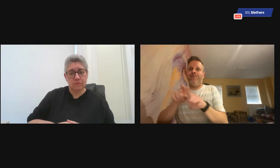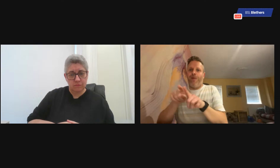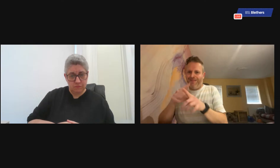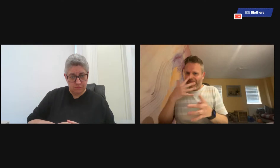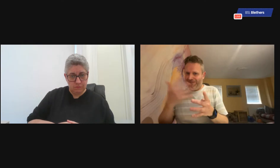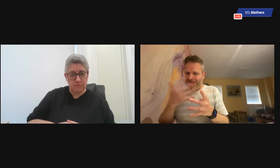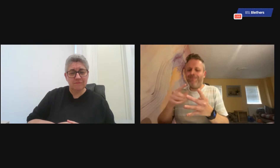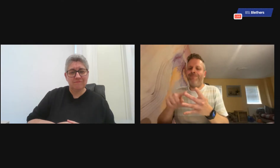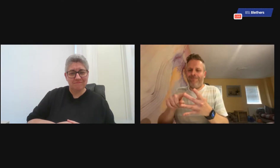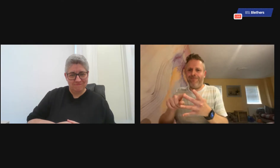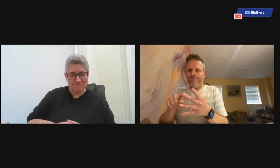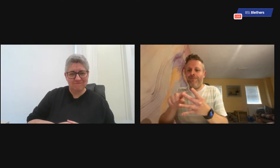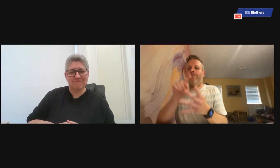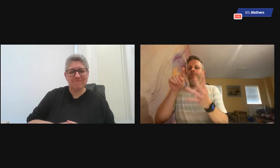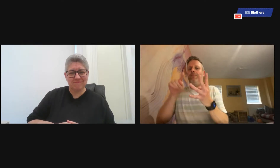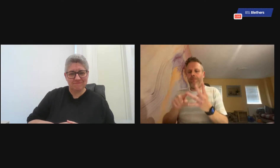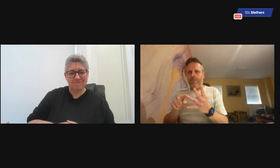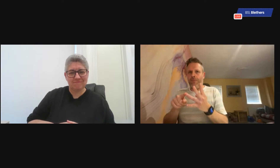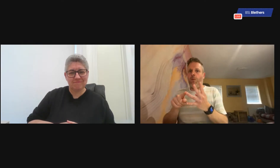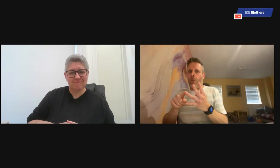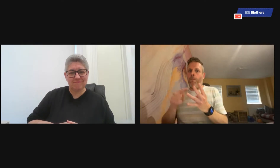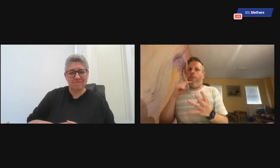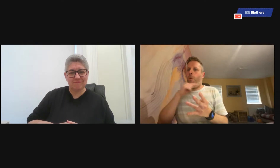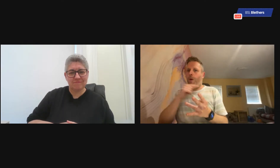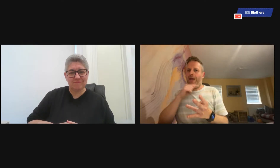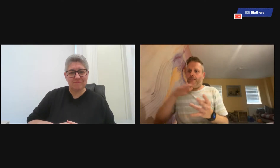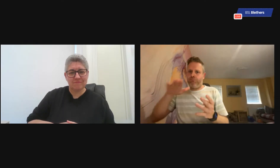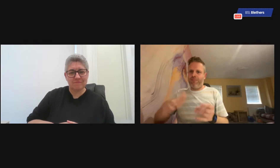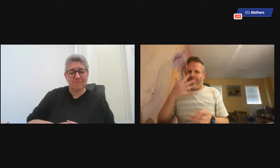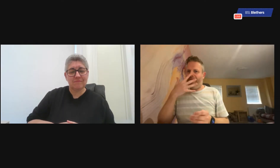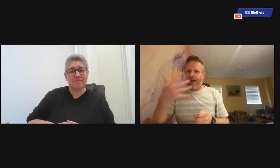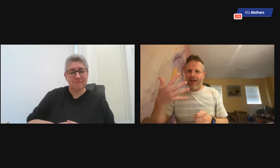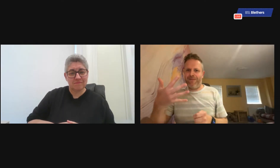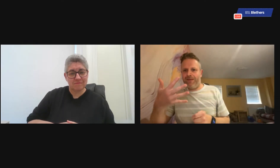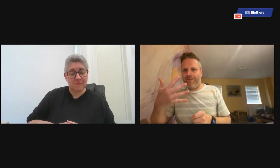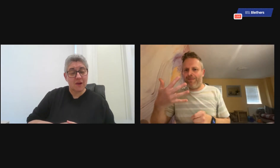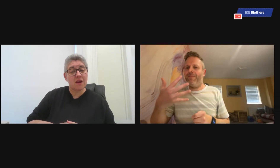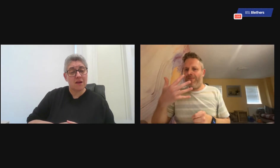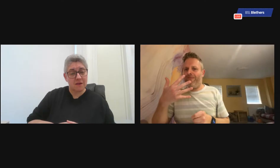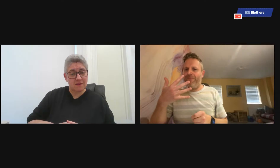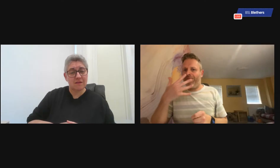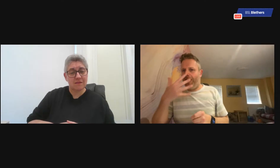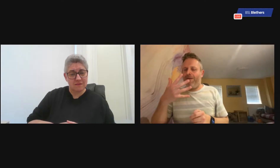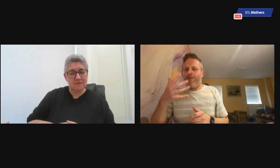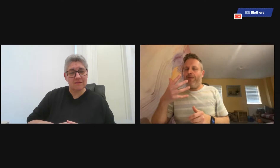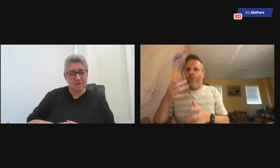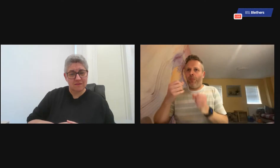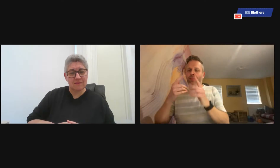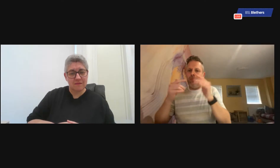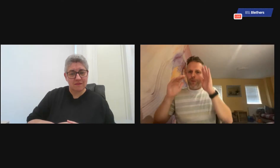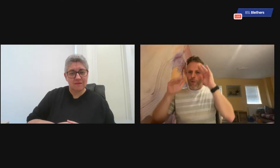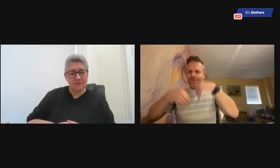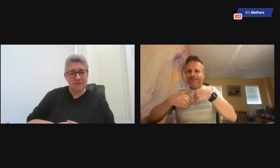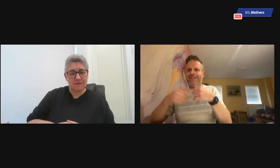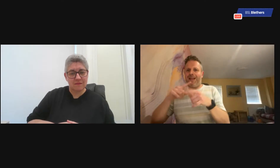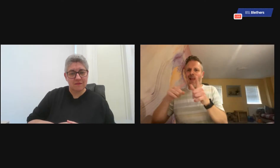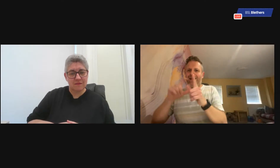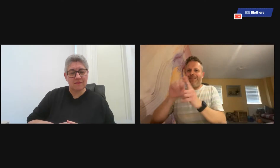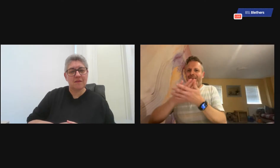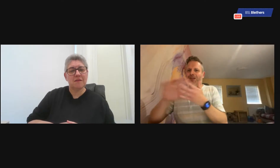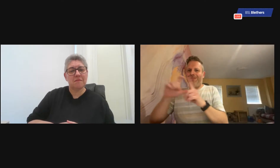girl, also 15. Third child was a boy, younger, at age